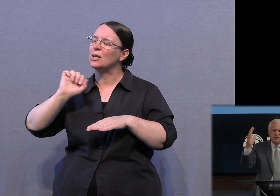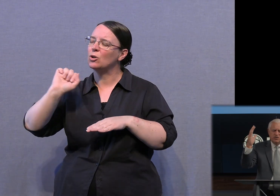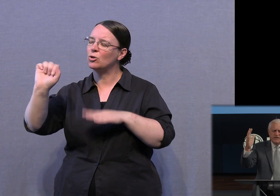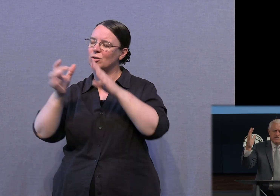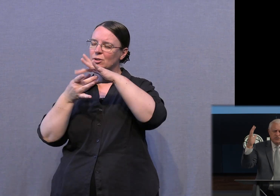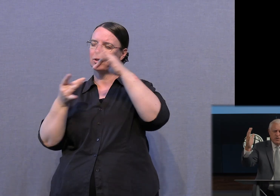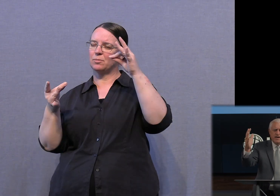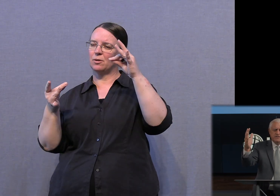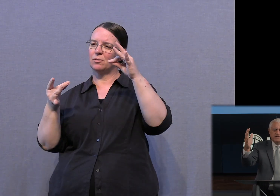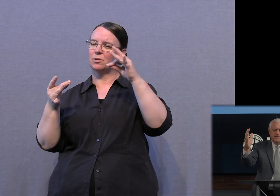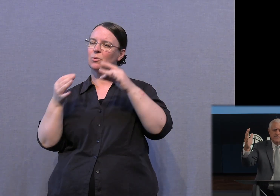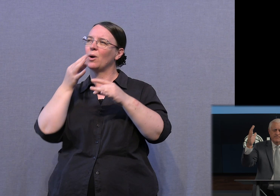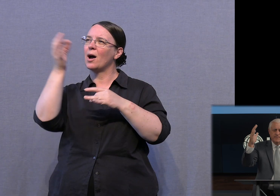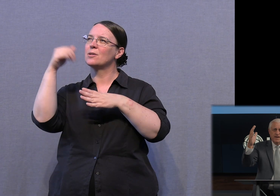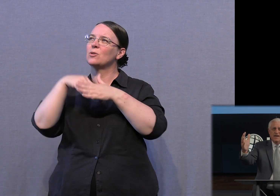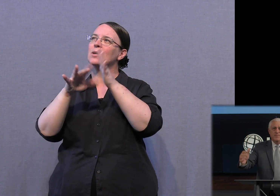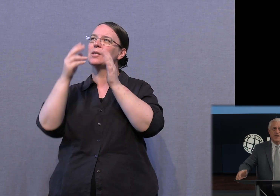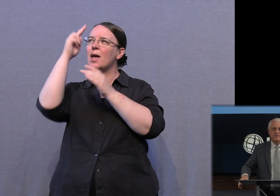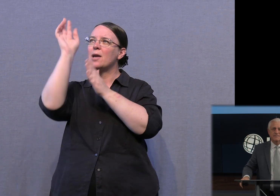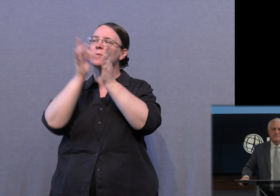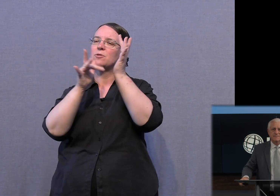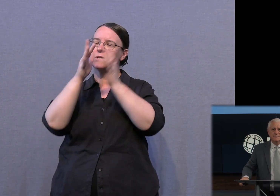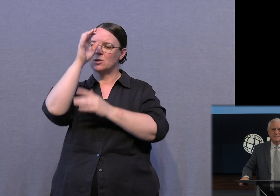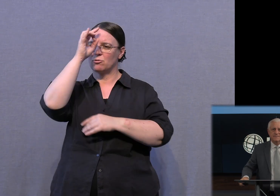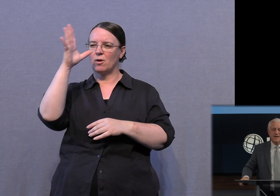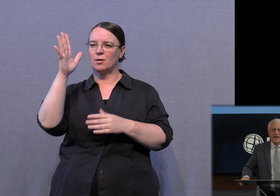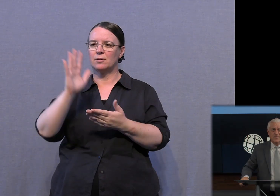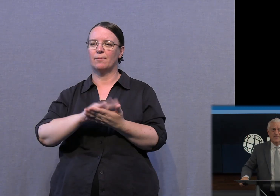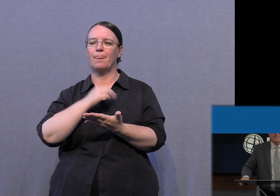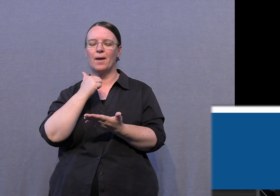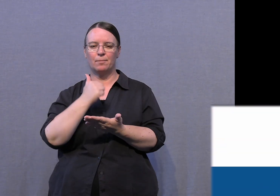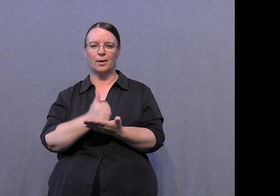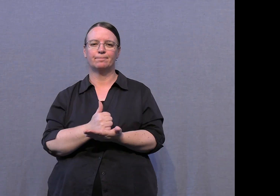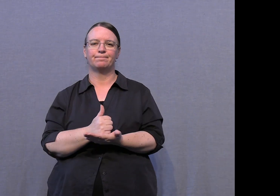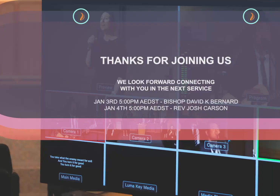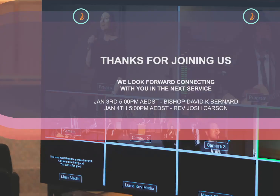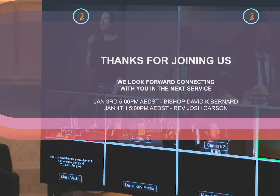of the Lord Jesus Christ. Amen. Amen.